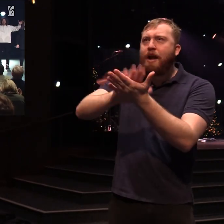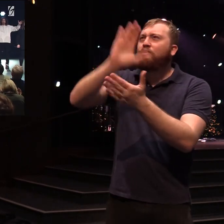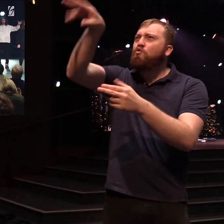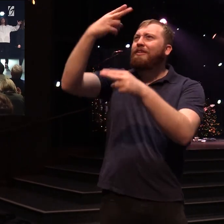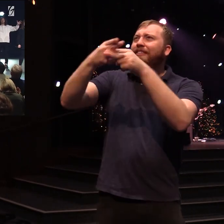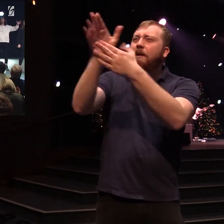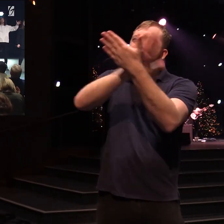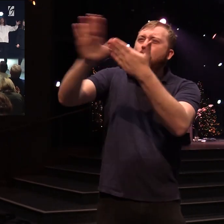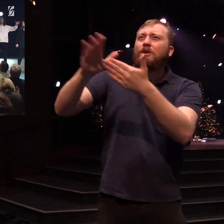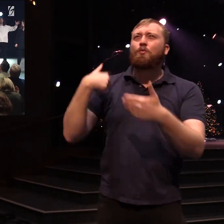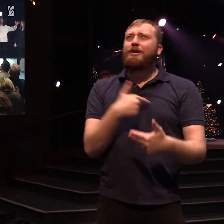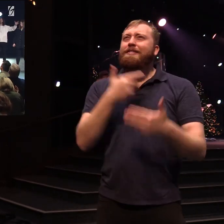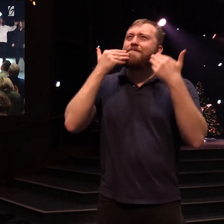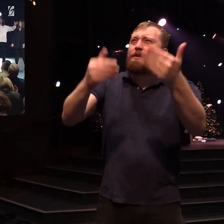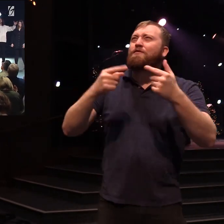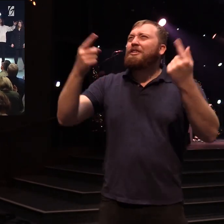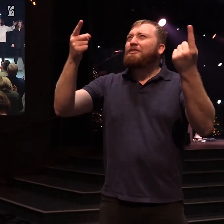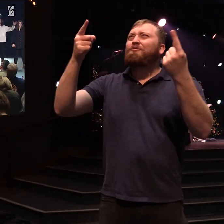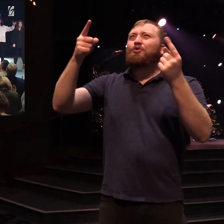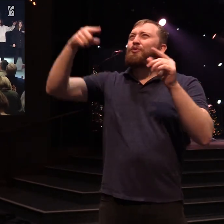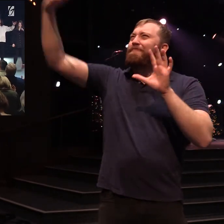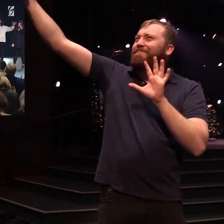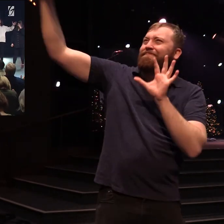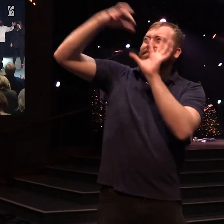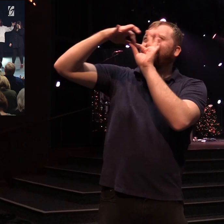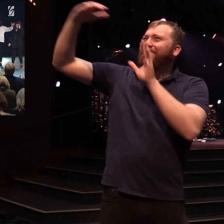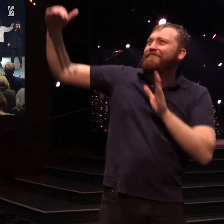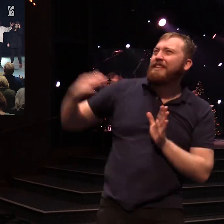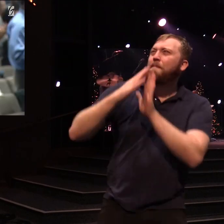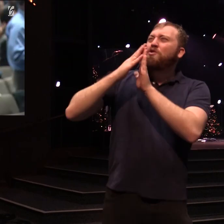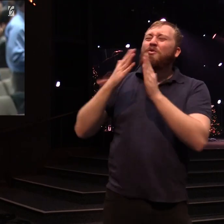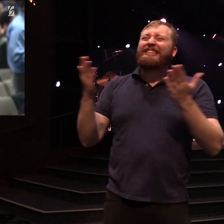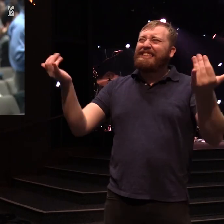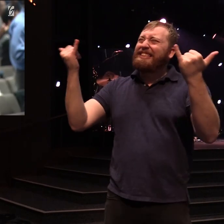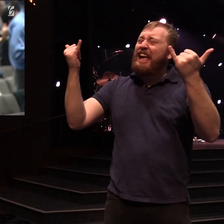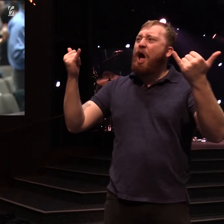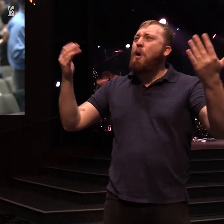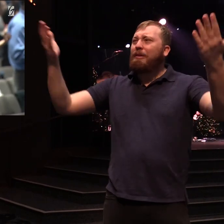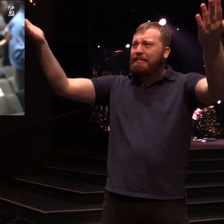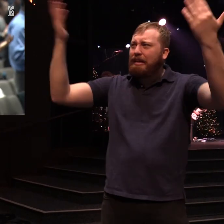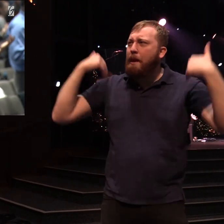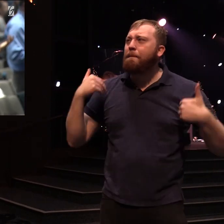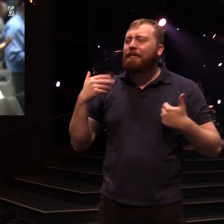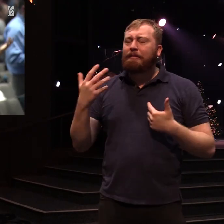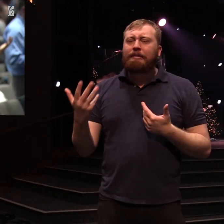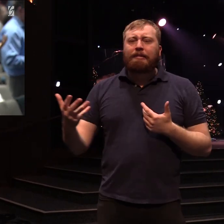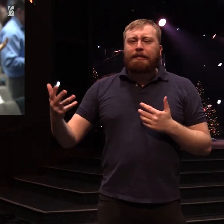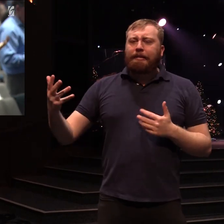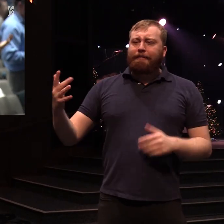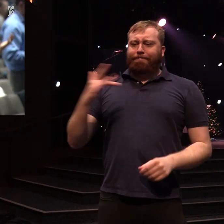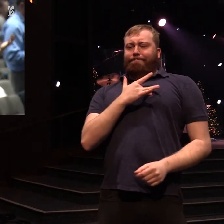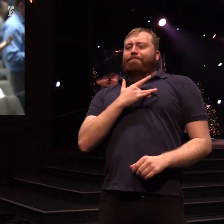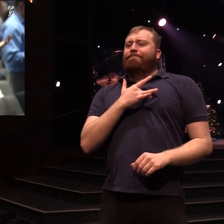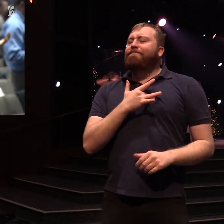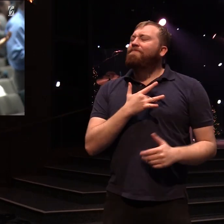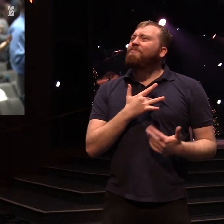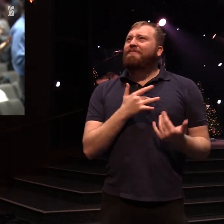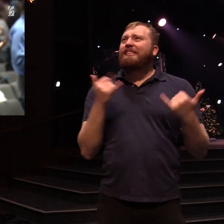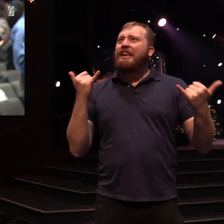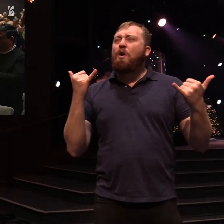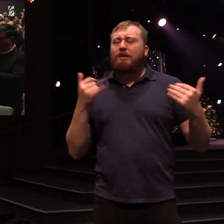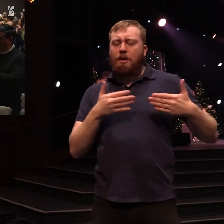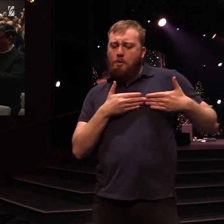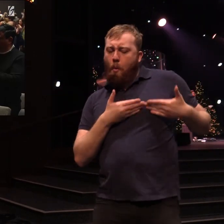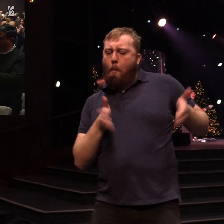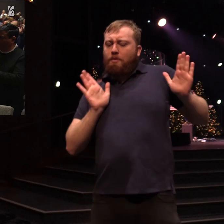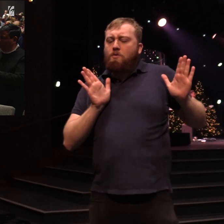I thank you that you come and you meet us. So fall on us, Lord. I thank you for meeting us in this time of worship. Now open our hearts to receive